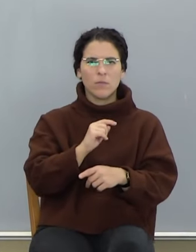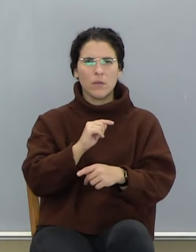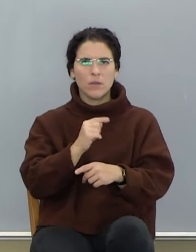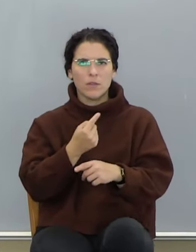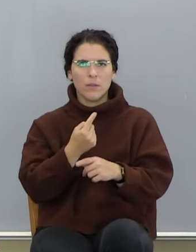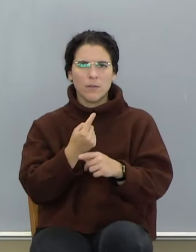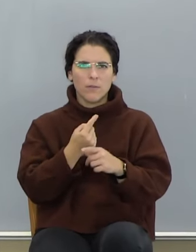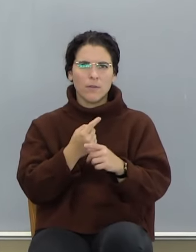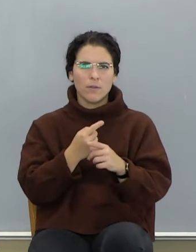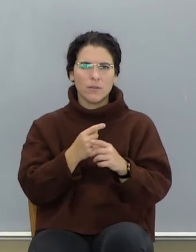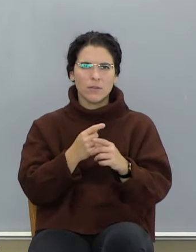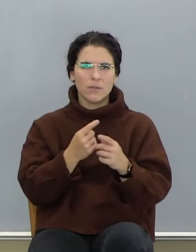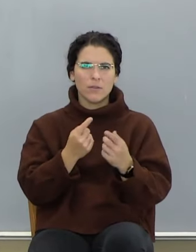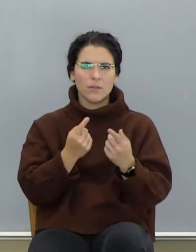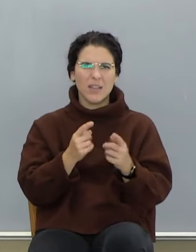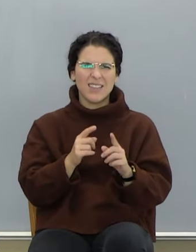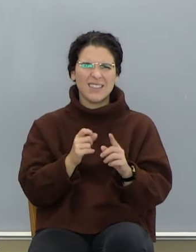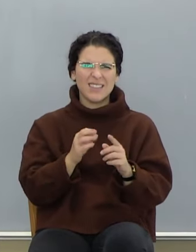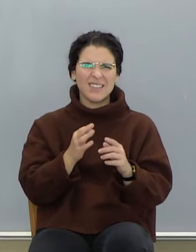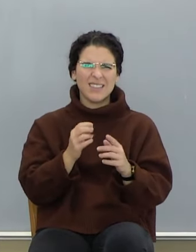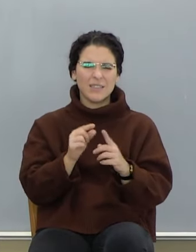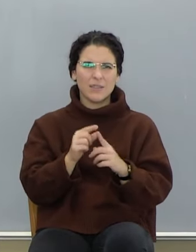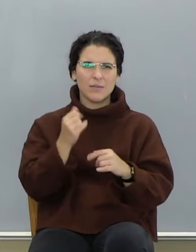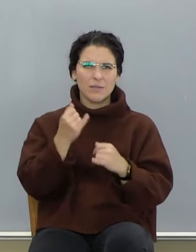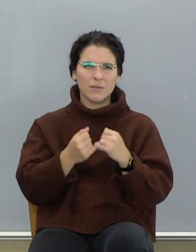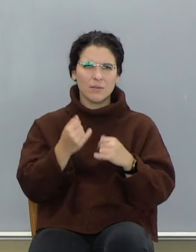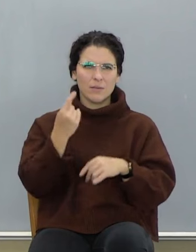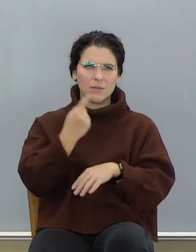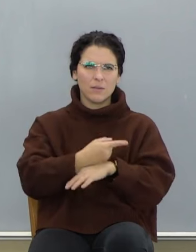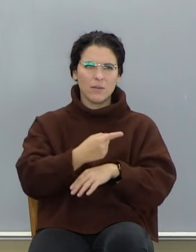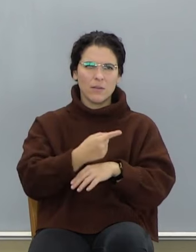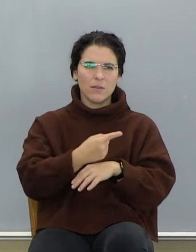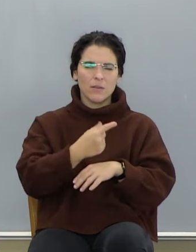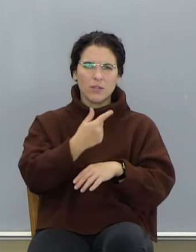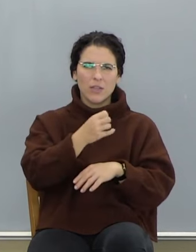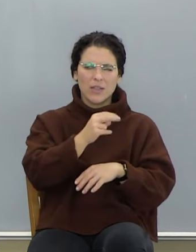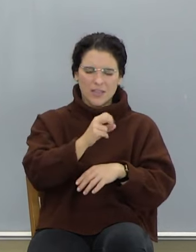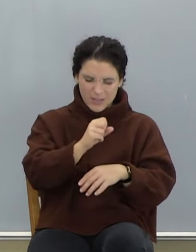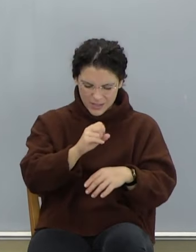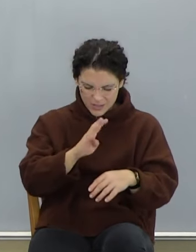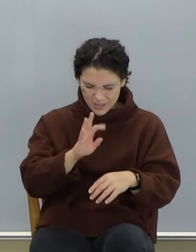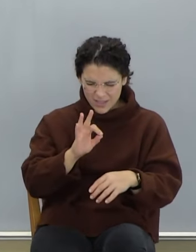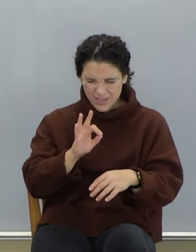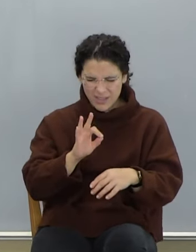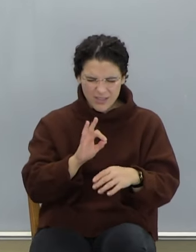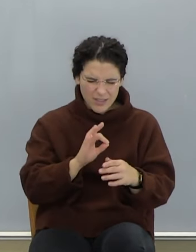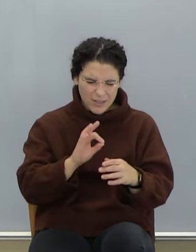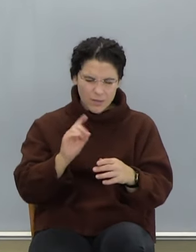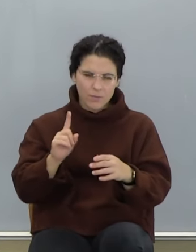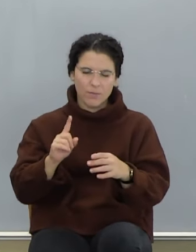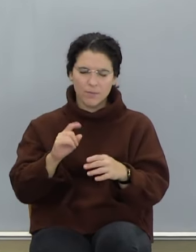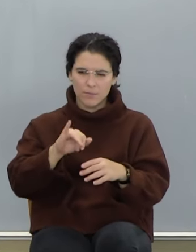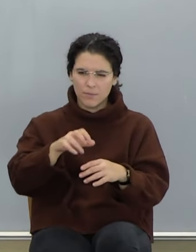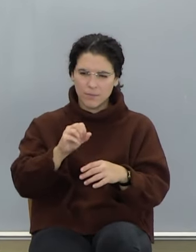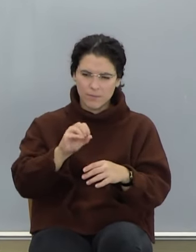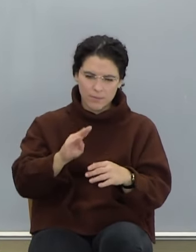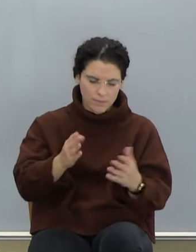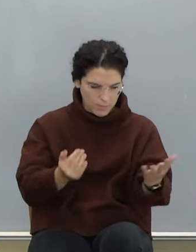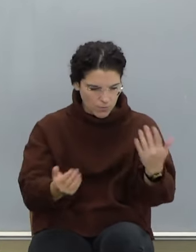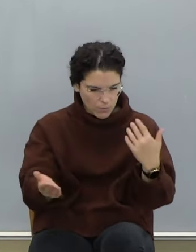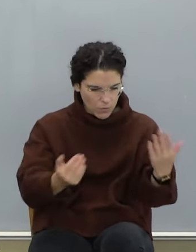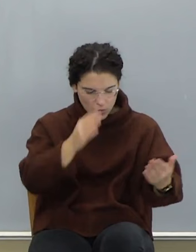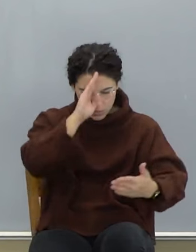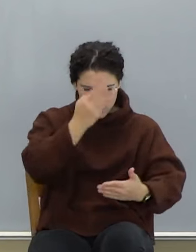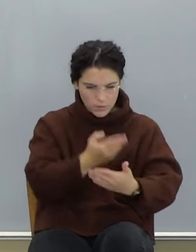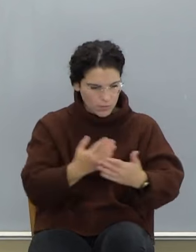term last days. Genesis chapter 49, verse 1. And Jacob called unto his sons and said, gather yourselves